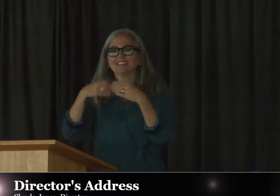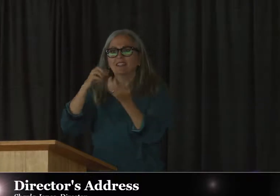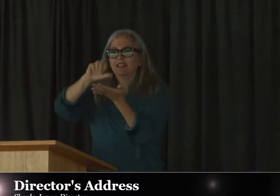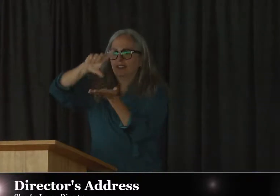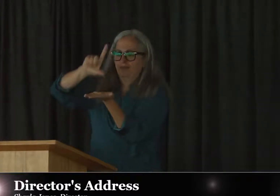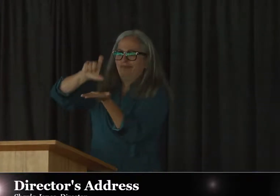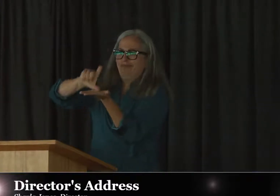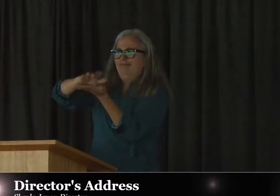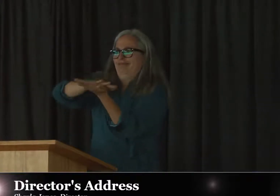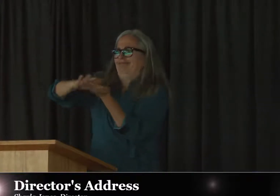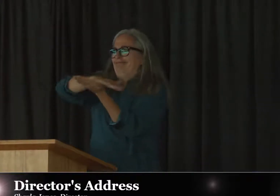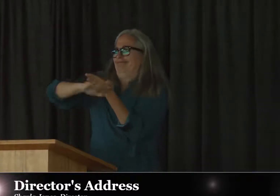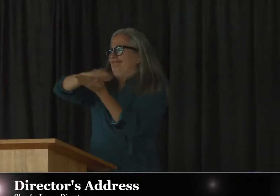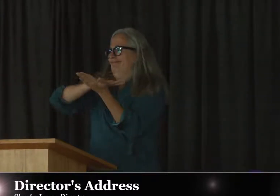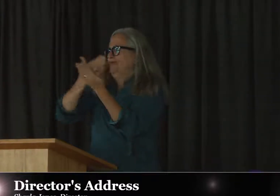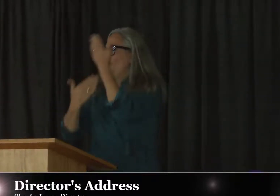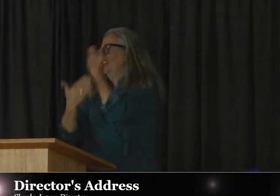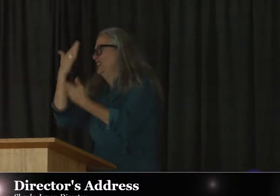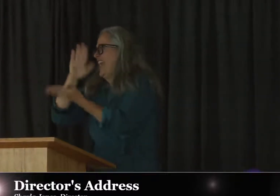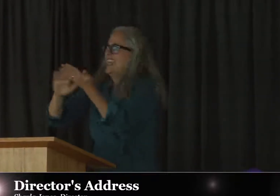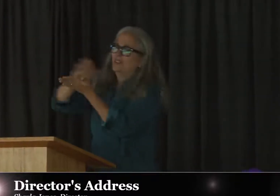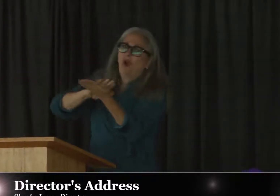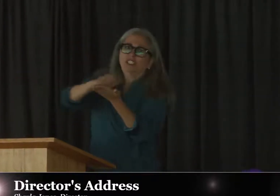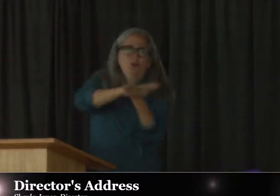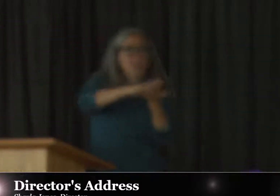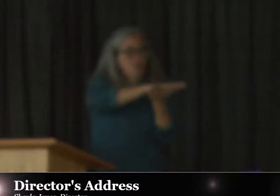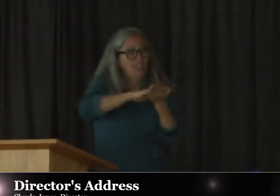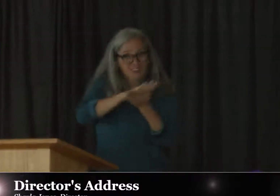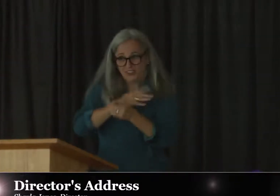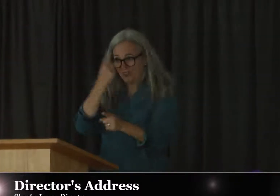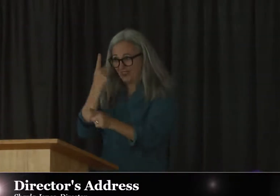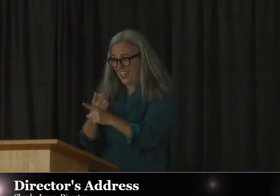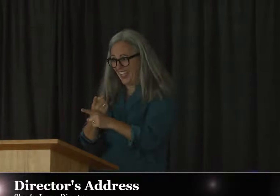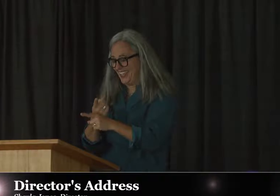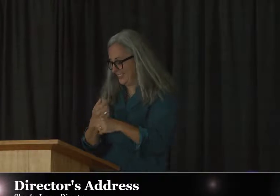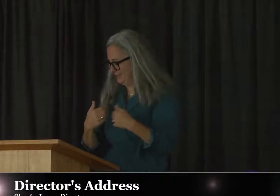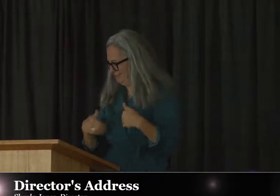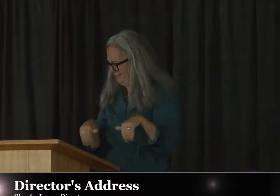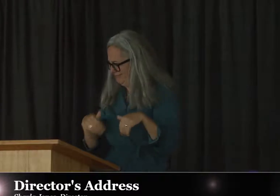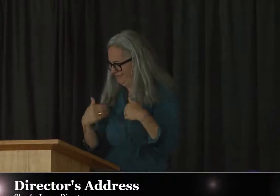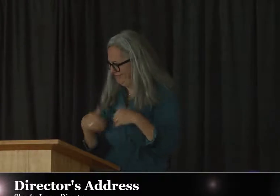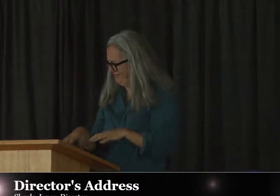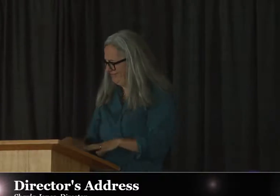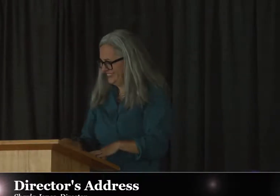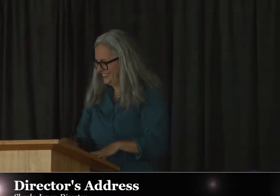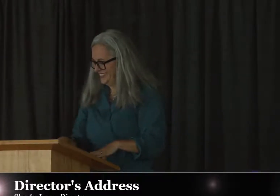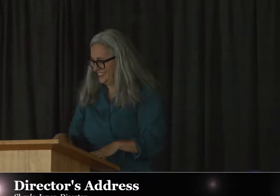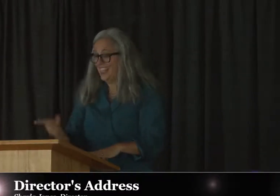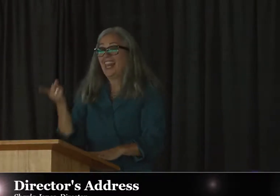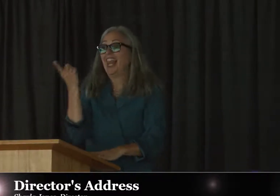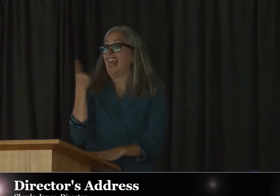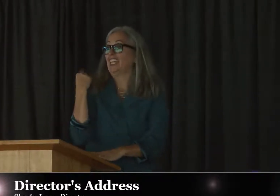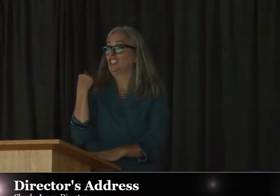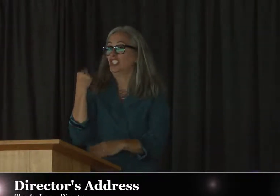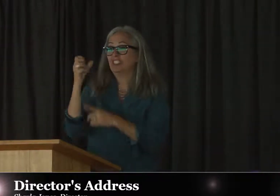and masks and sanitizer and making sure everything was sanitized. You all remember that last spring?